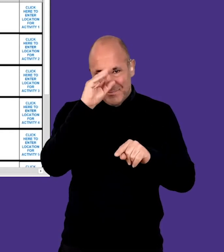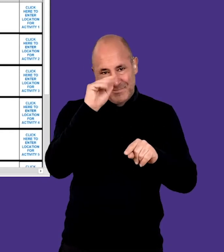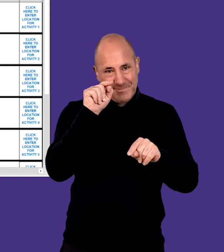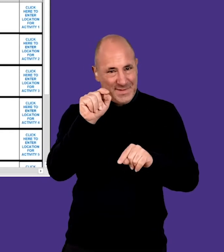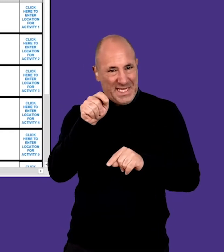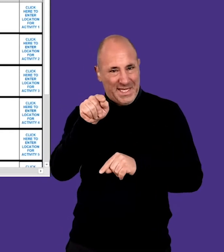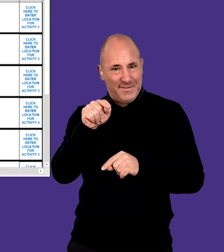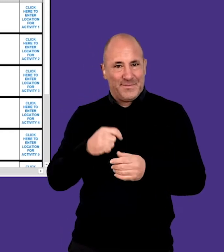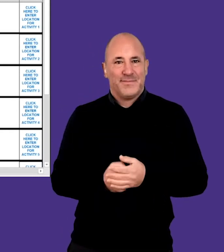we go through.